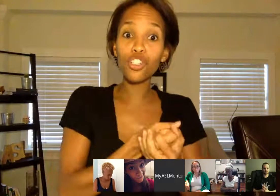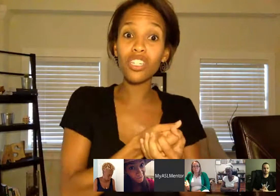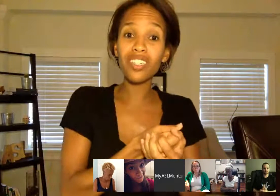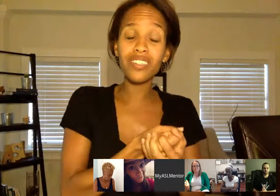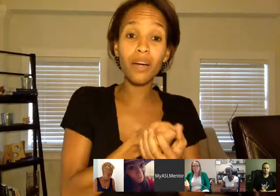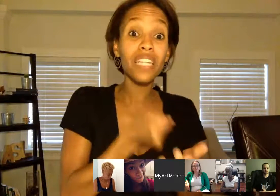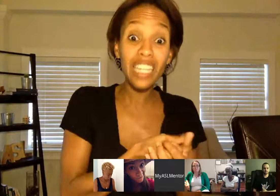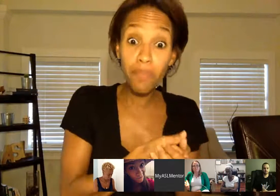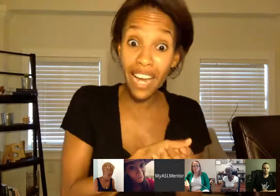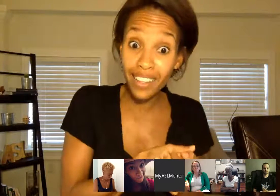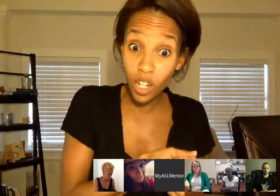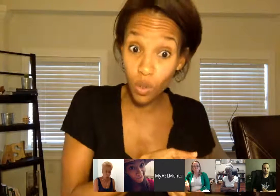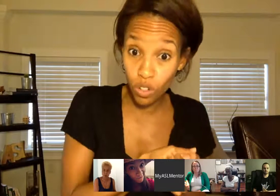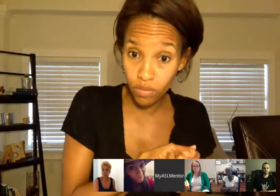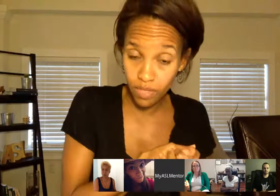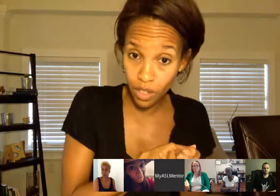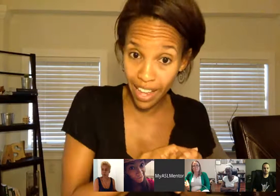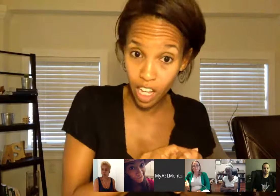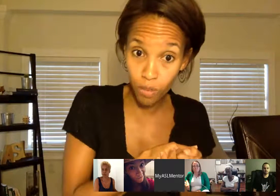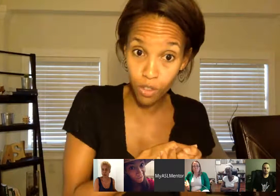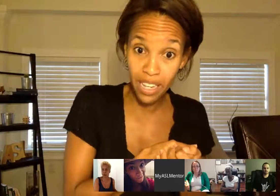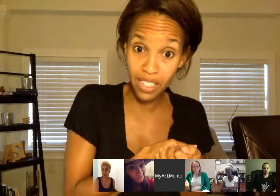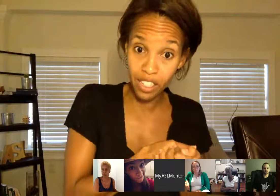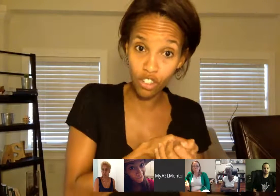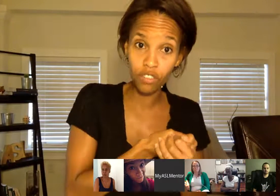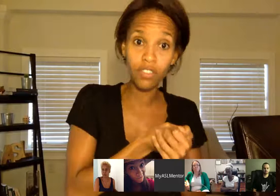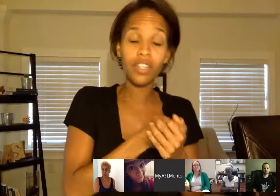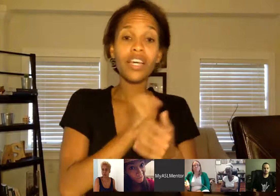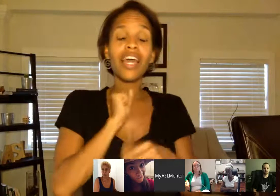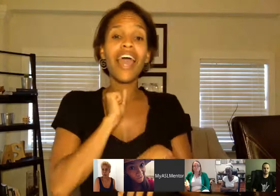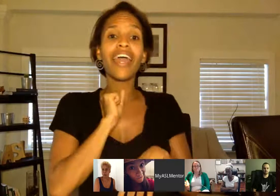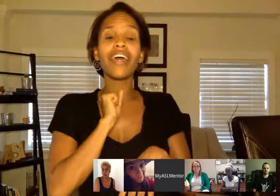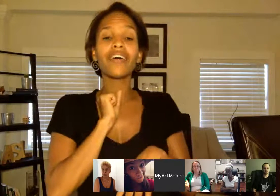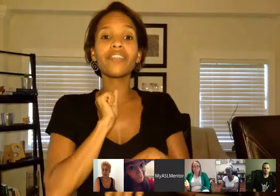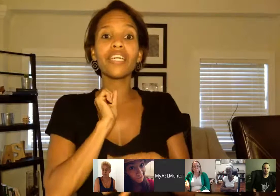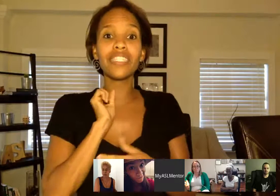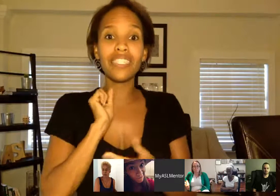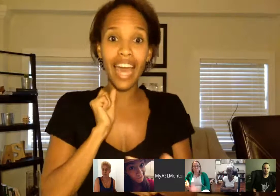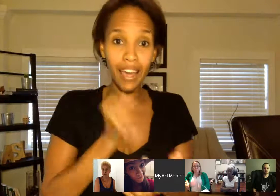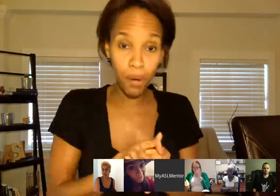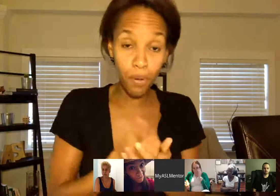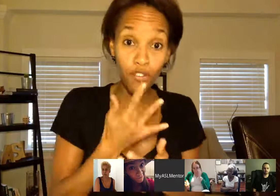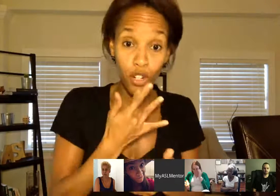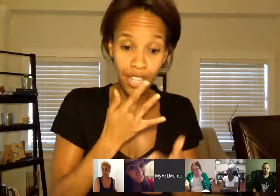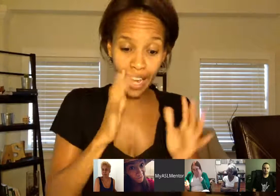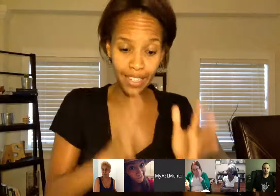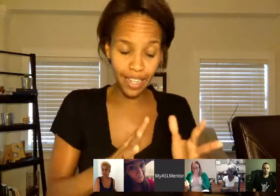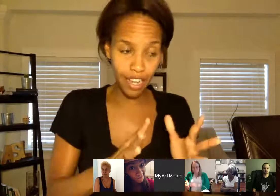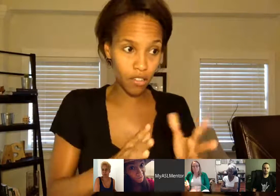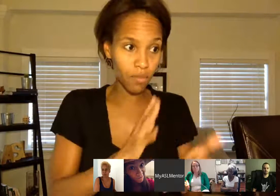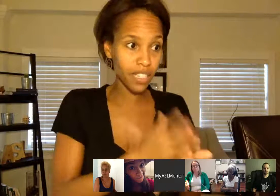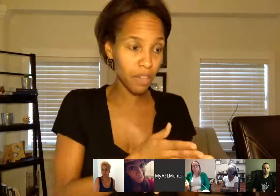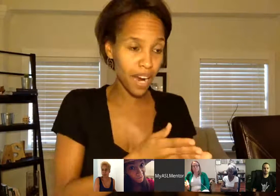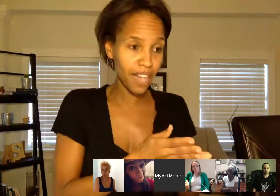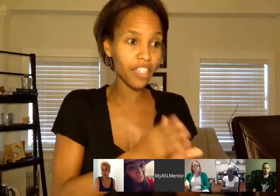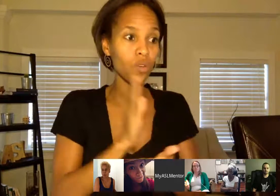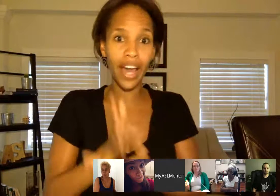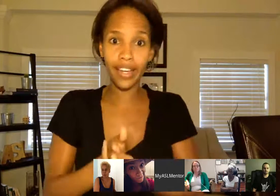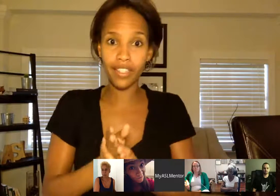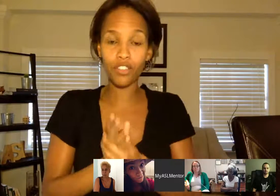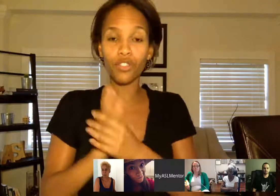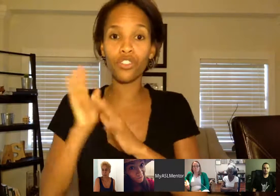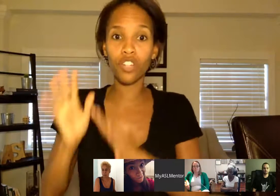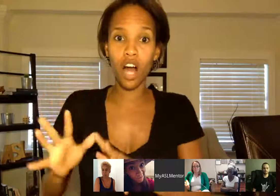he or she is completely bilingual, so that helps you make decisions, and but prefers ASL, completely